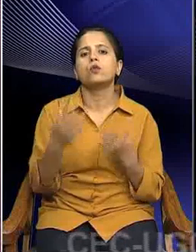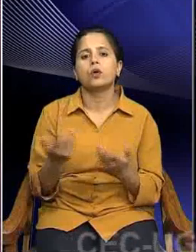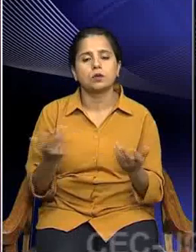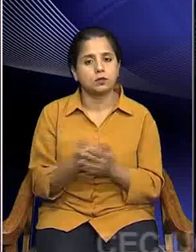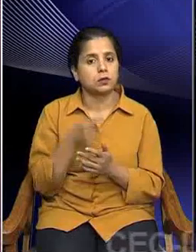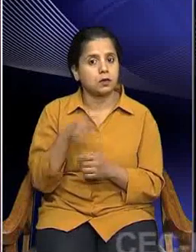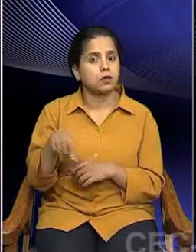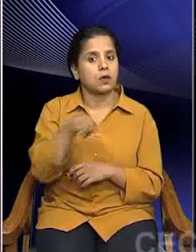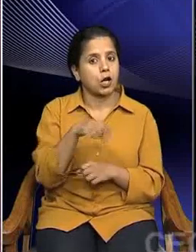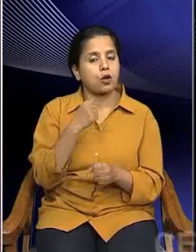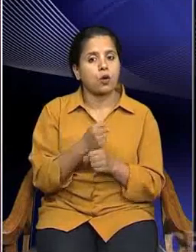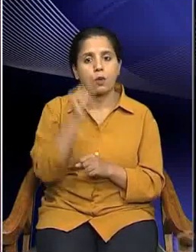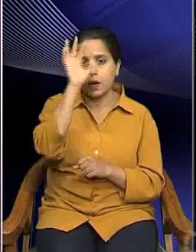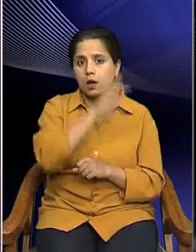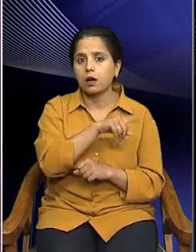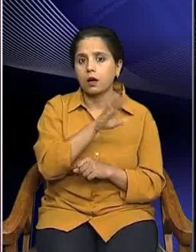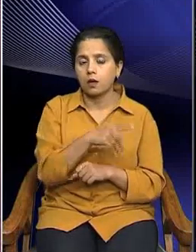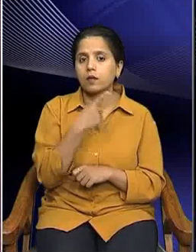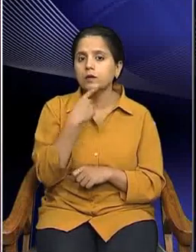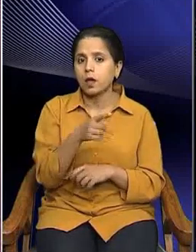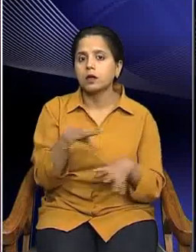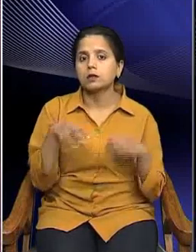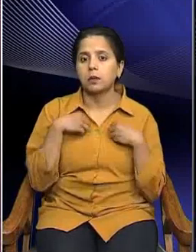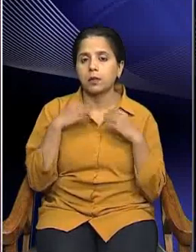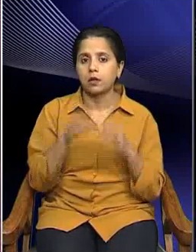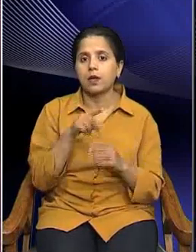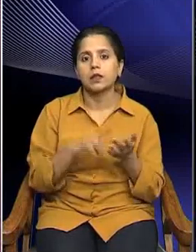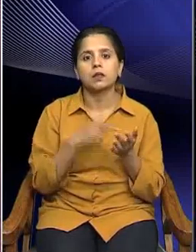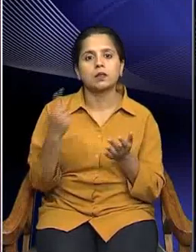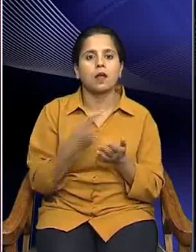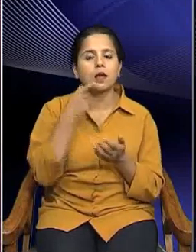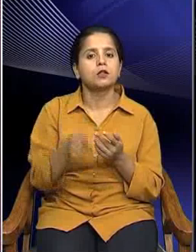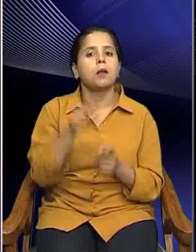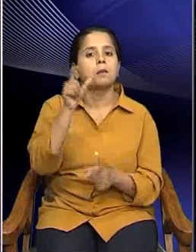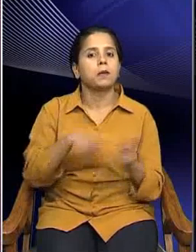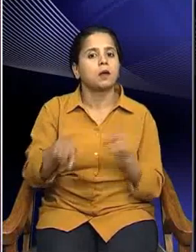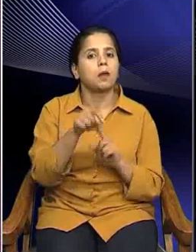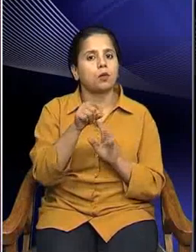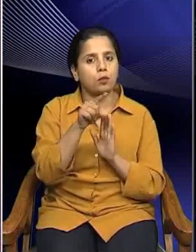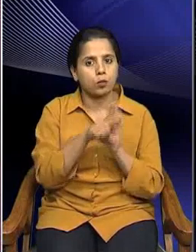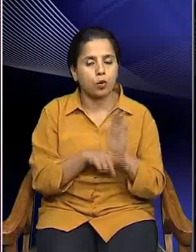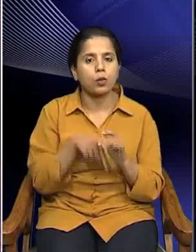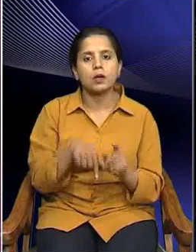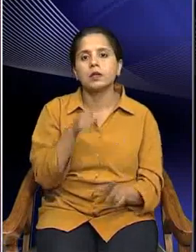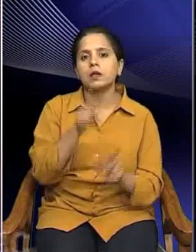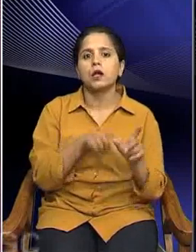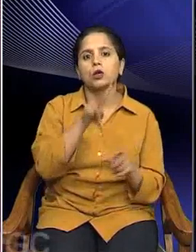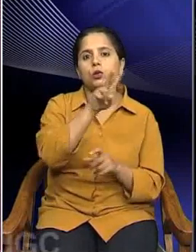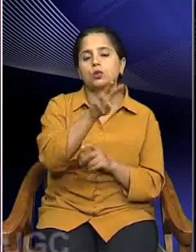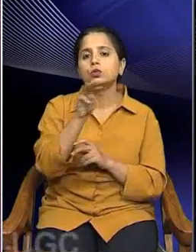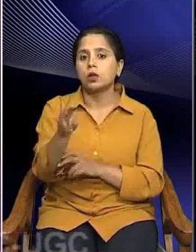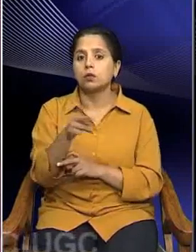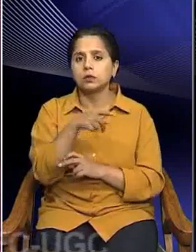is what the Government of India has also adopted through its National Population Policy of the year 2000, which